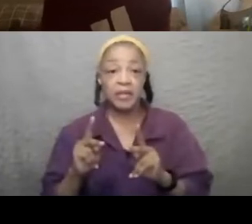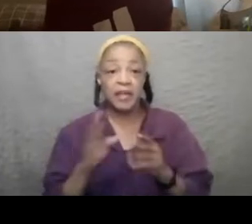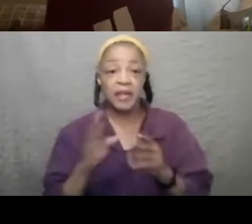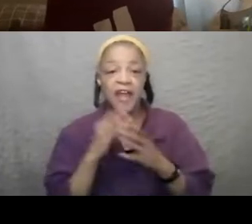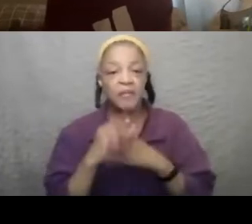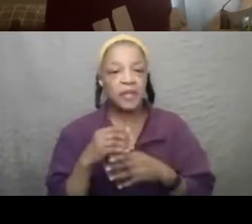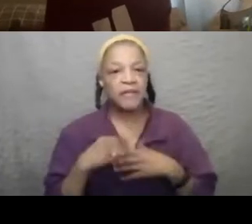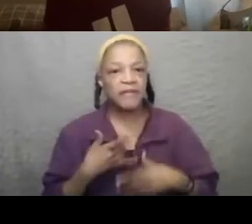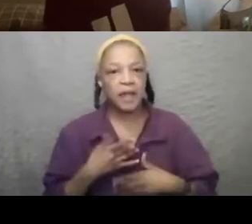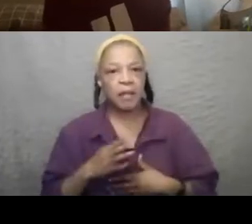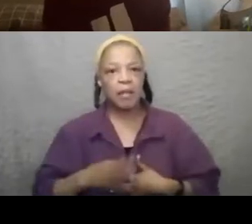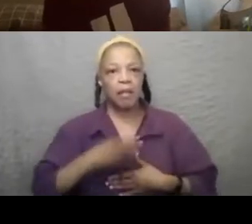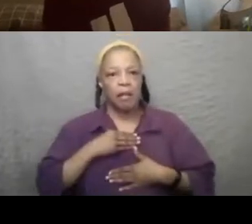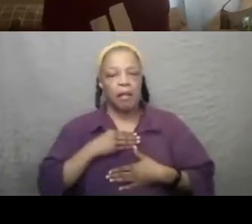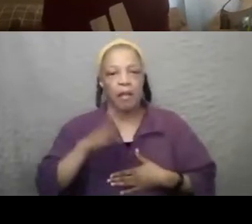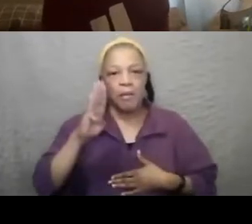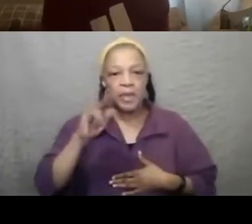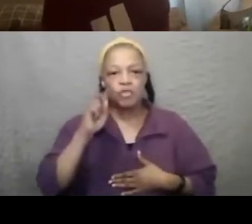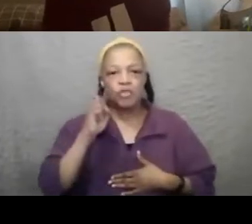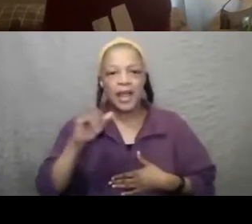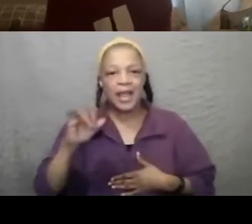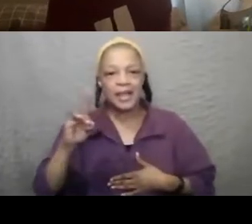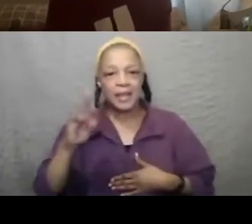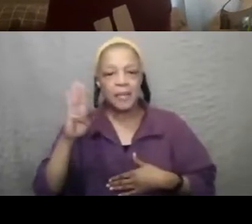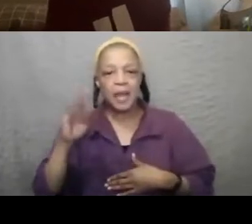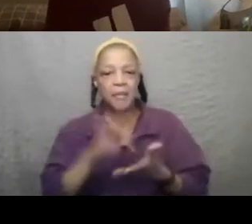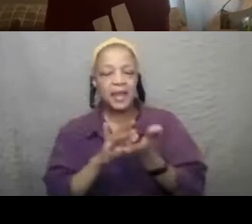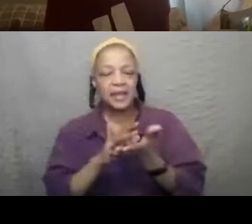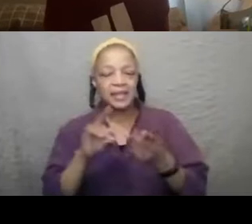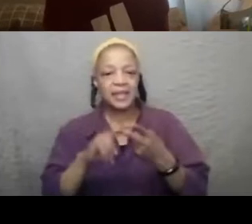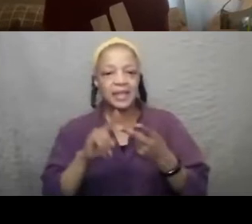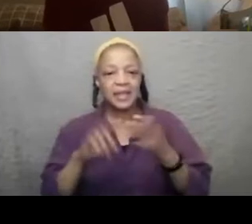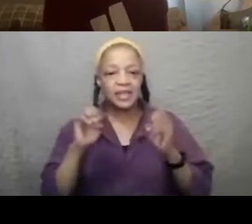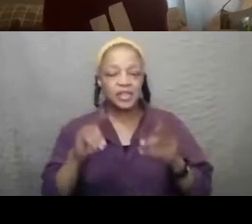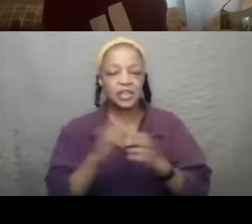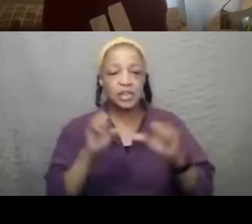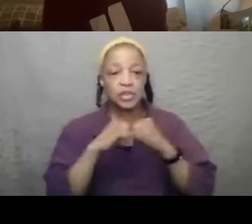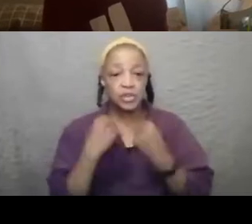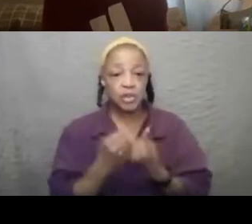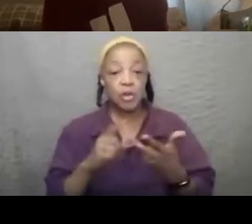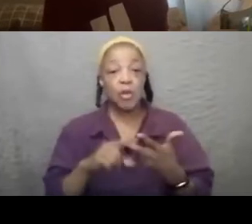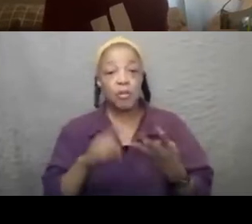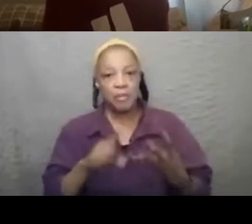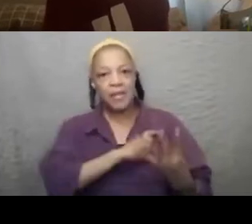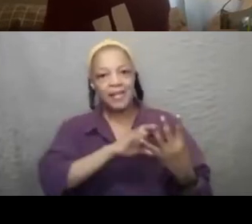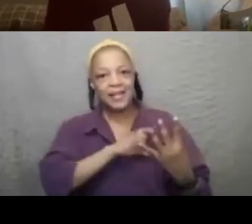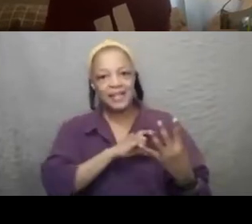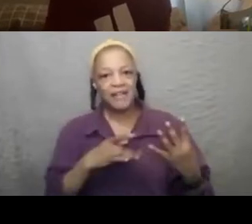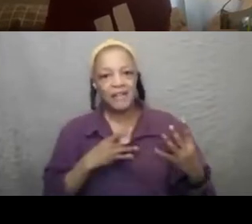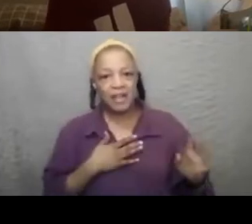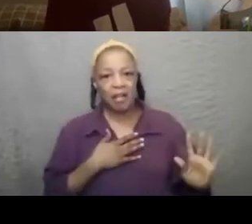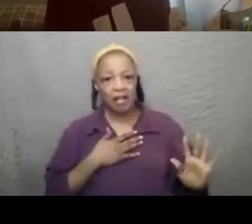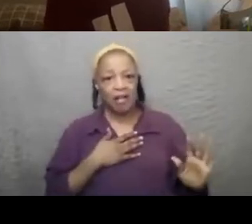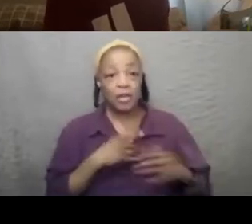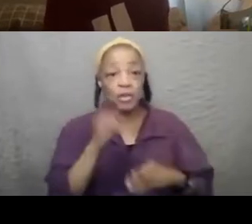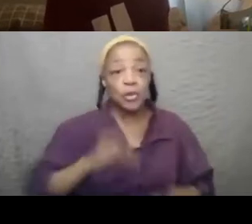institutions, medicine, education, social work, policing among them. You grew up in Northern Ireland